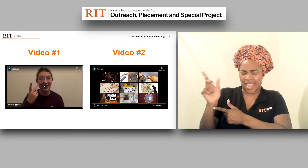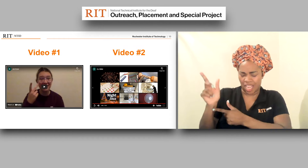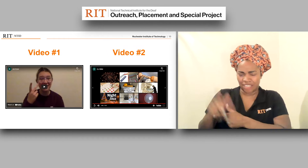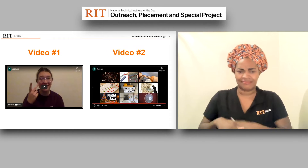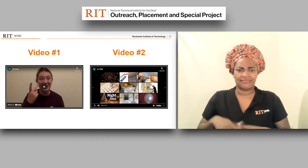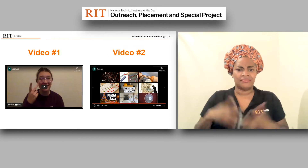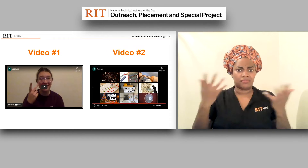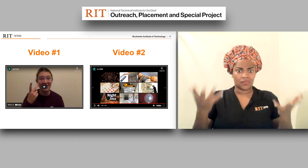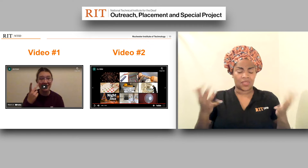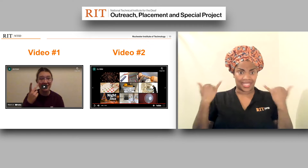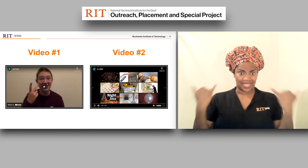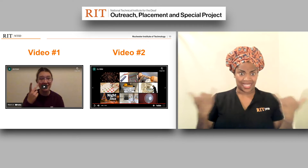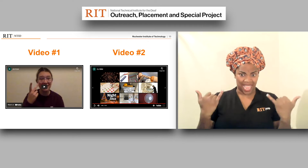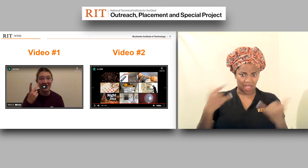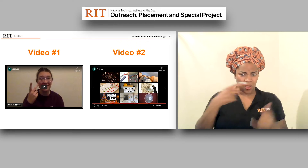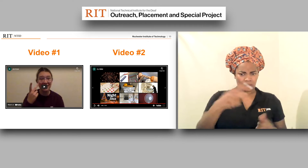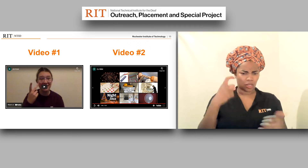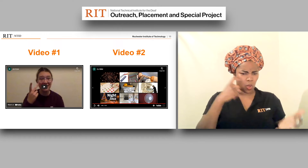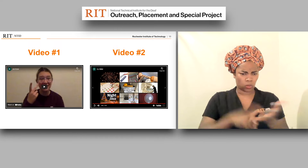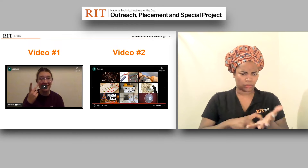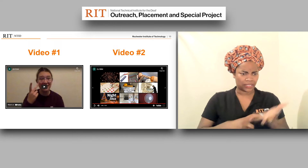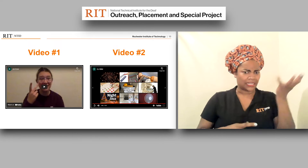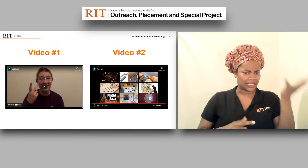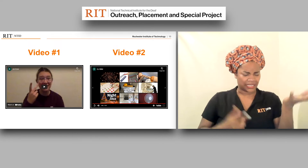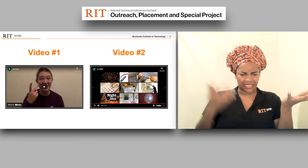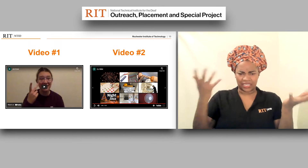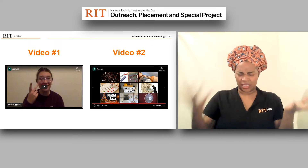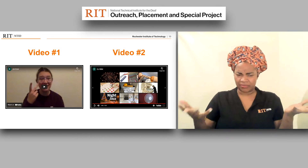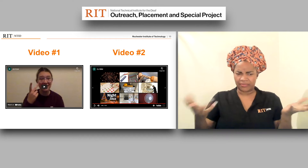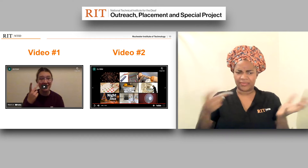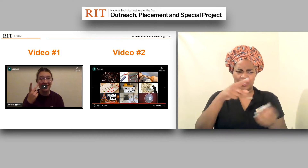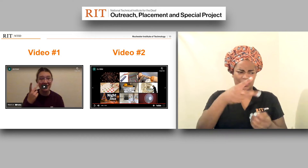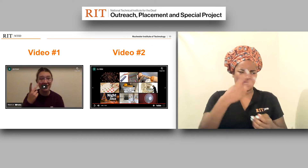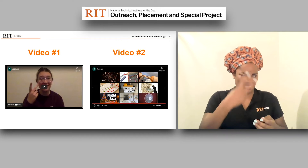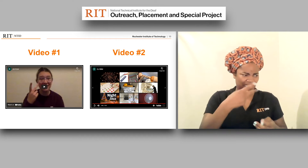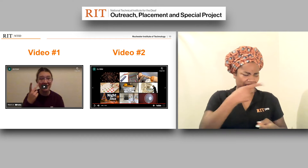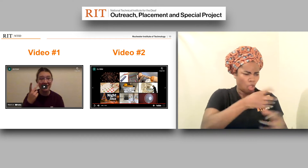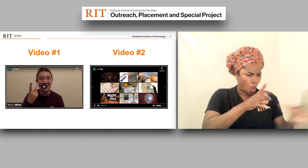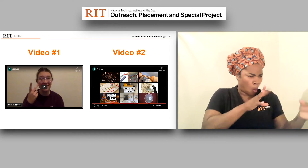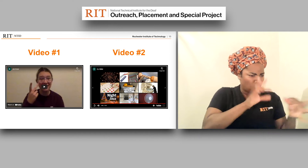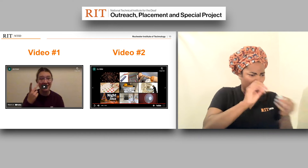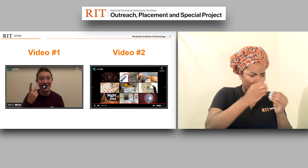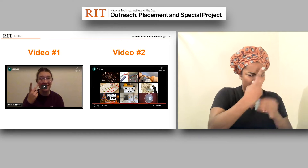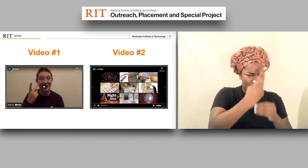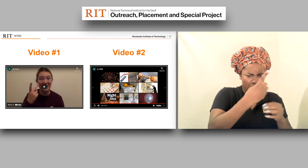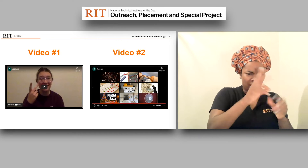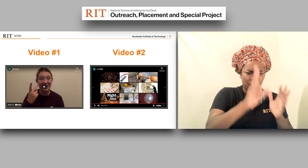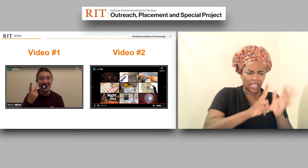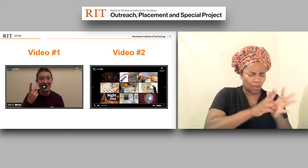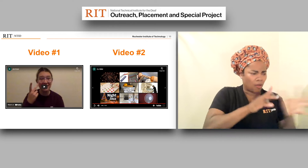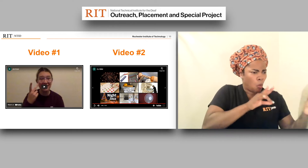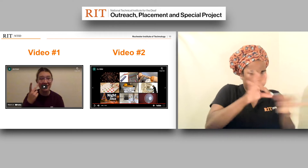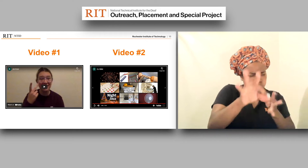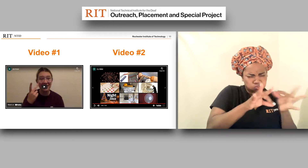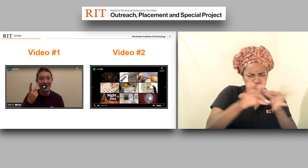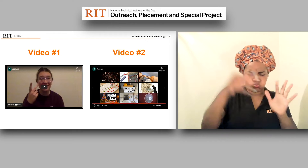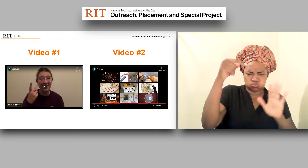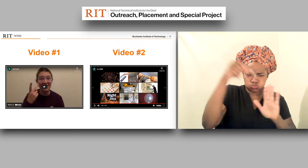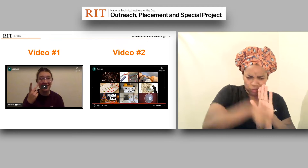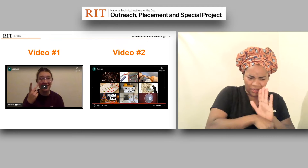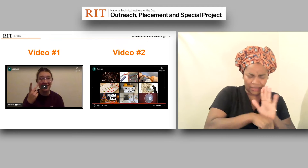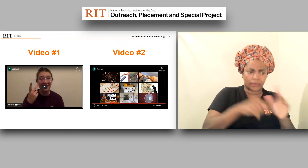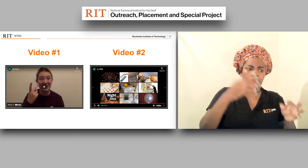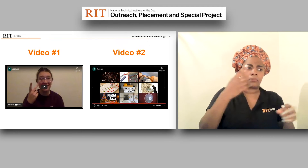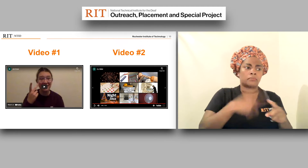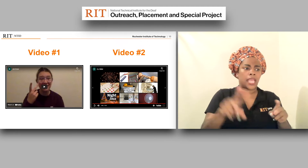did you notice the difference between 1 and 2? In 1, she was able to really describe